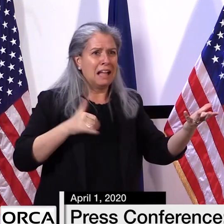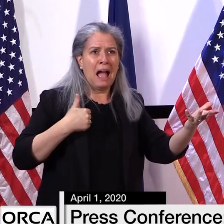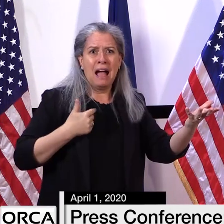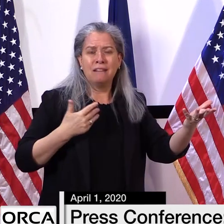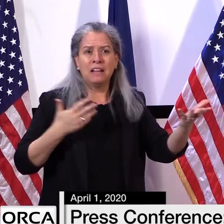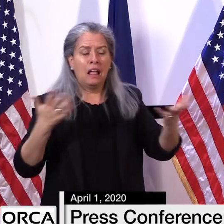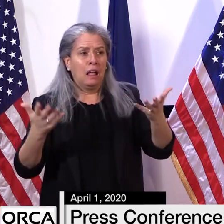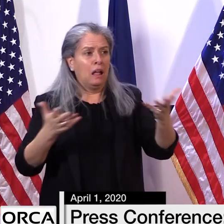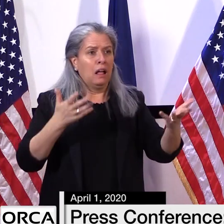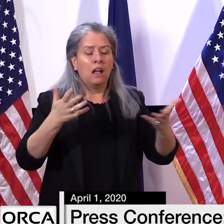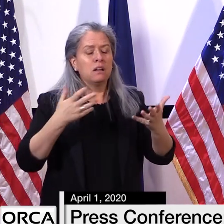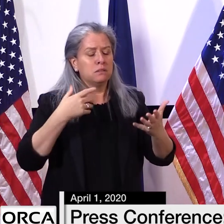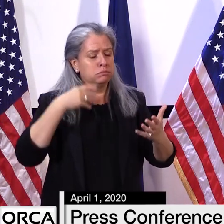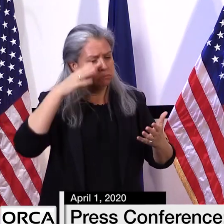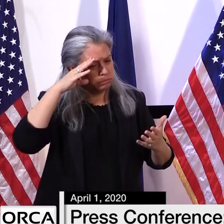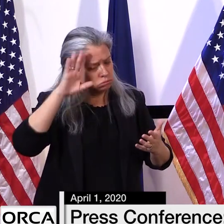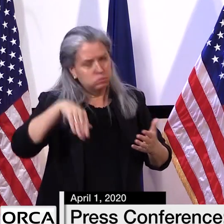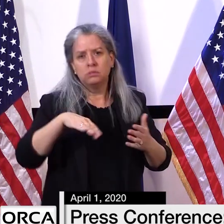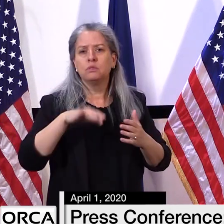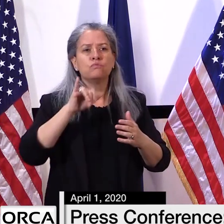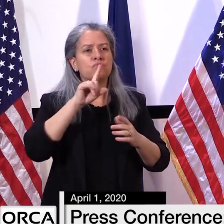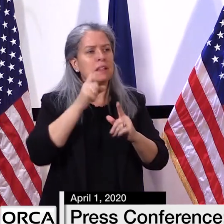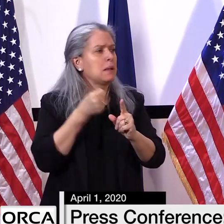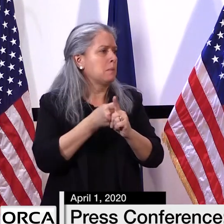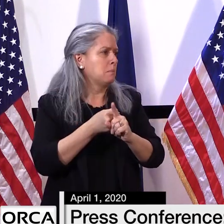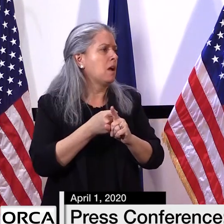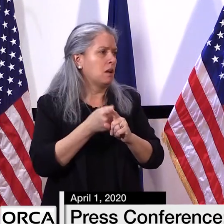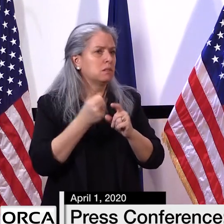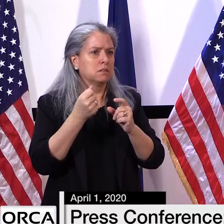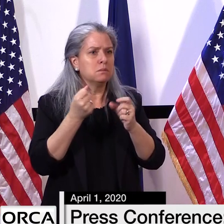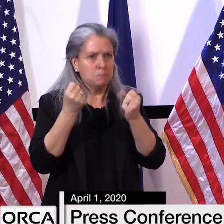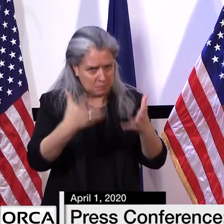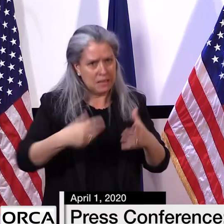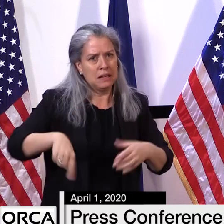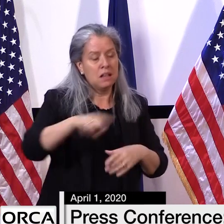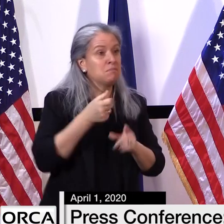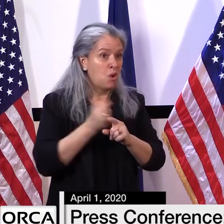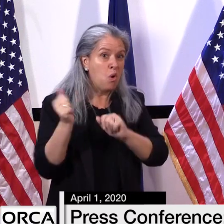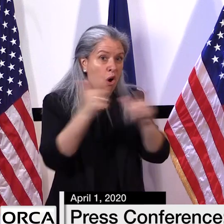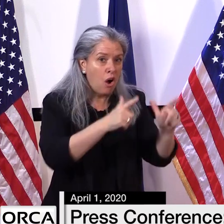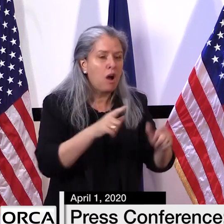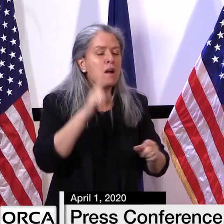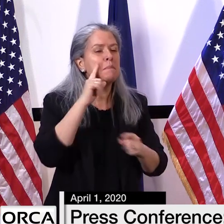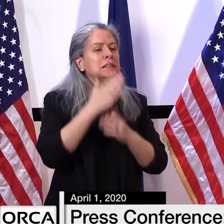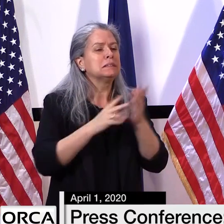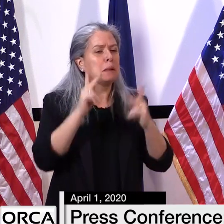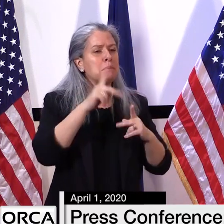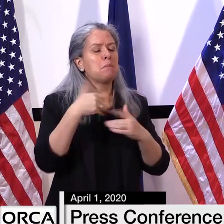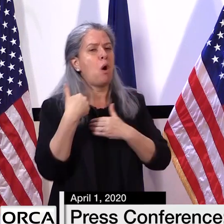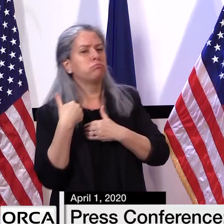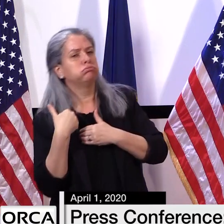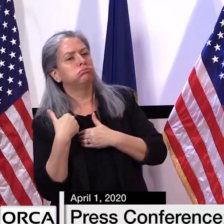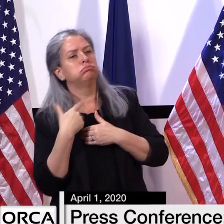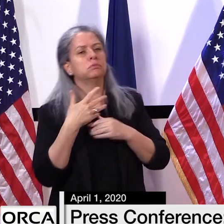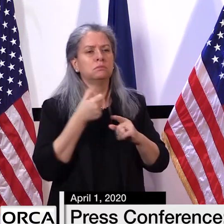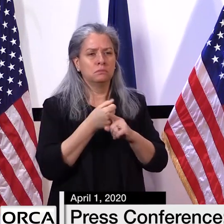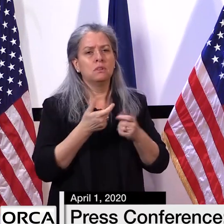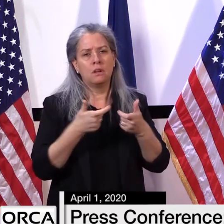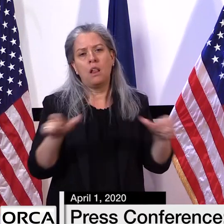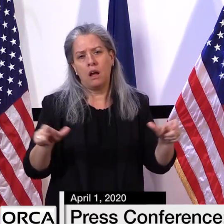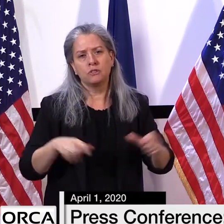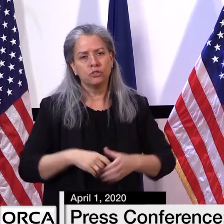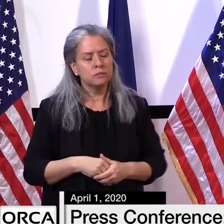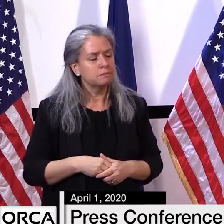and touch all of us, but without exception, touch some more than others. Here in Vermont, we've taken